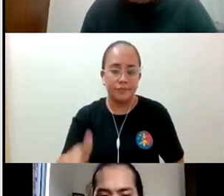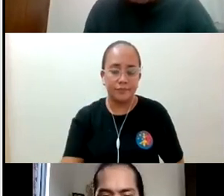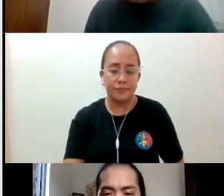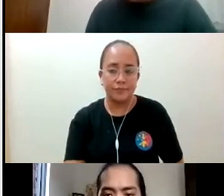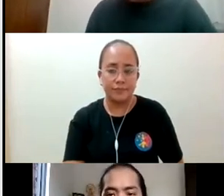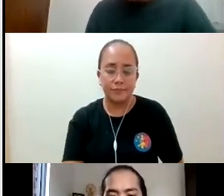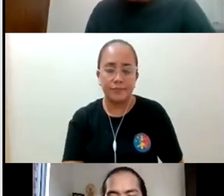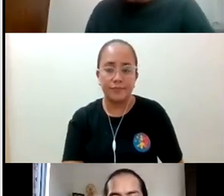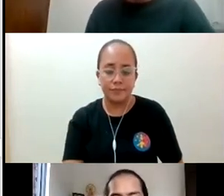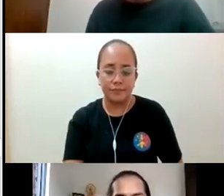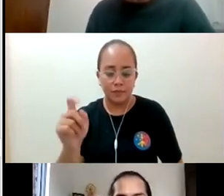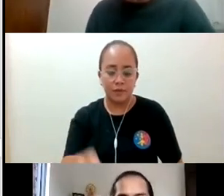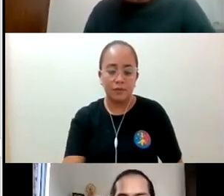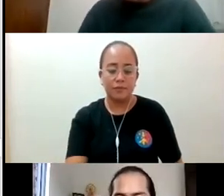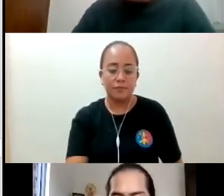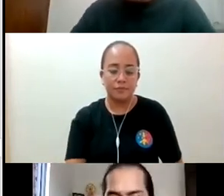Okay.